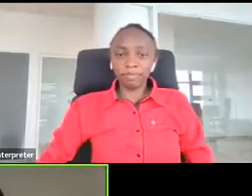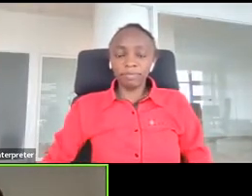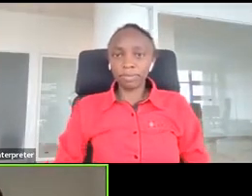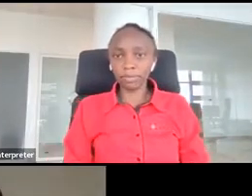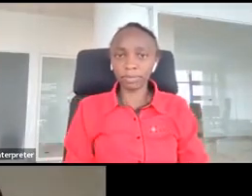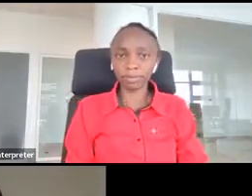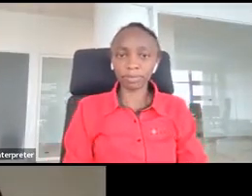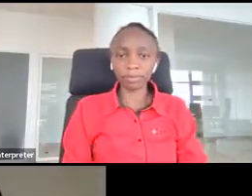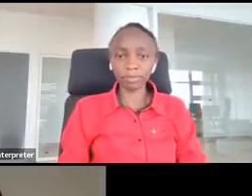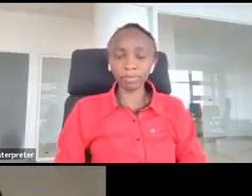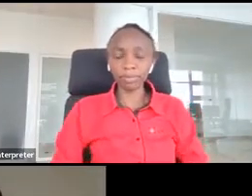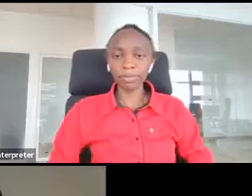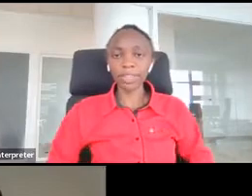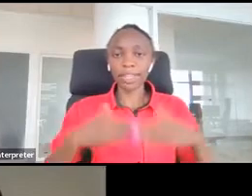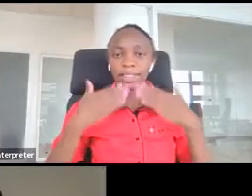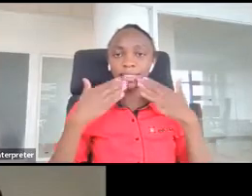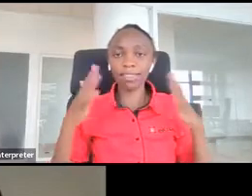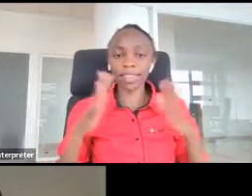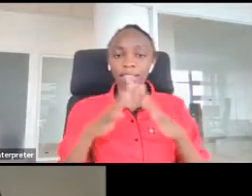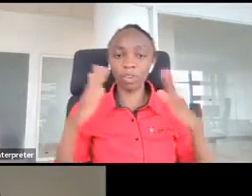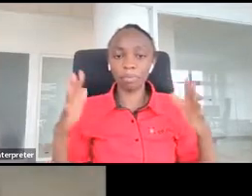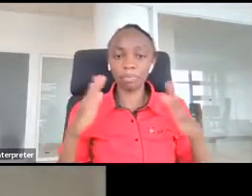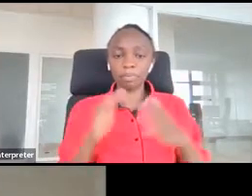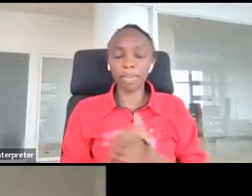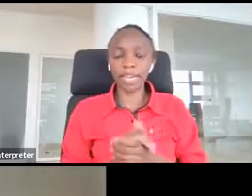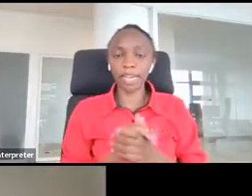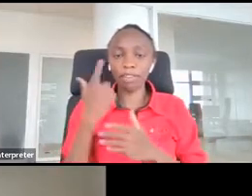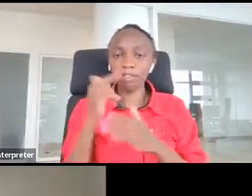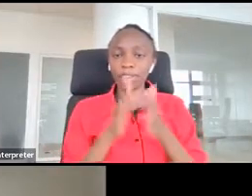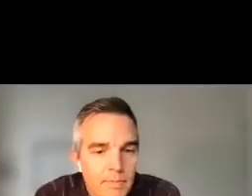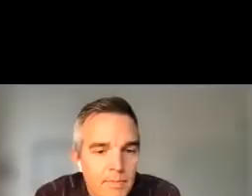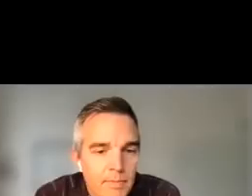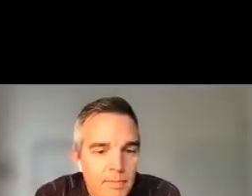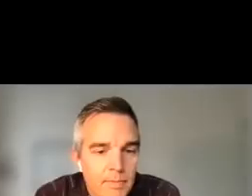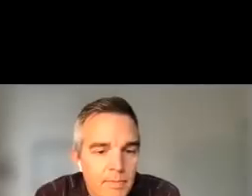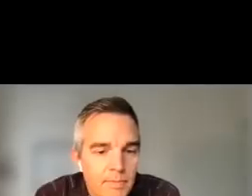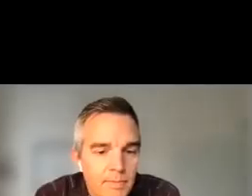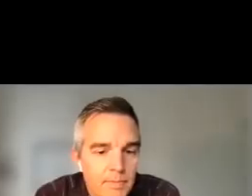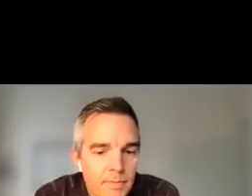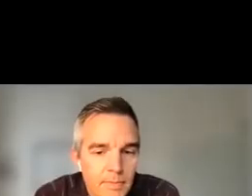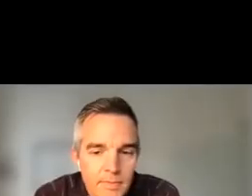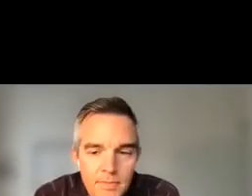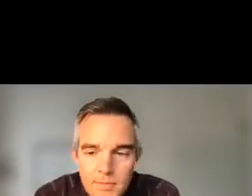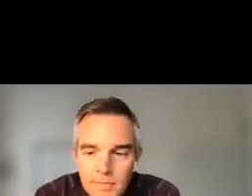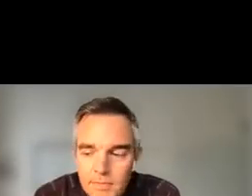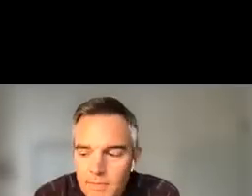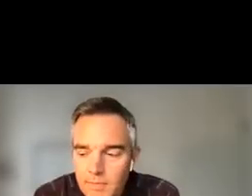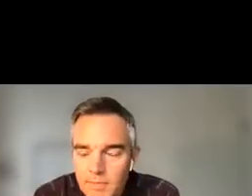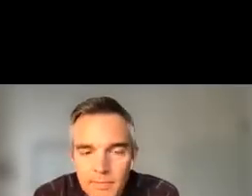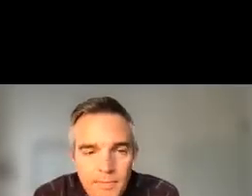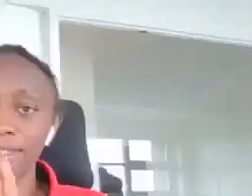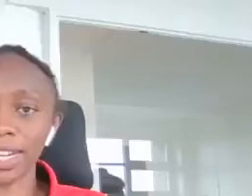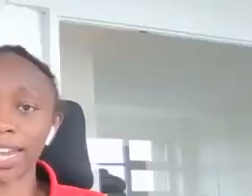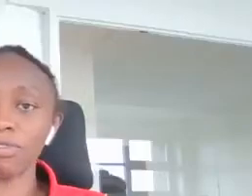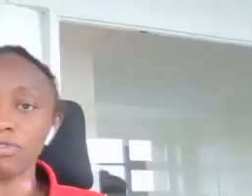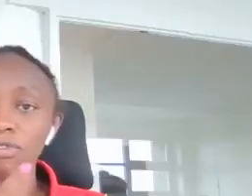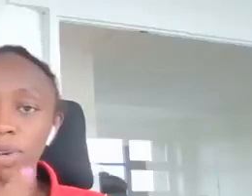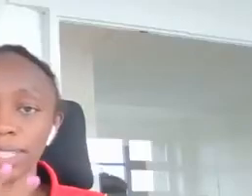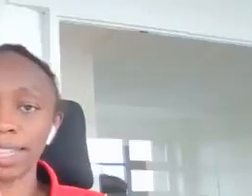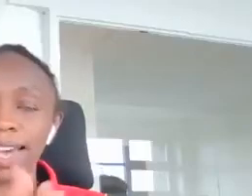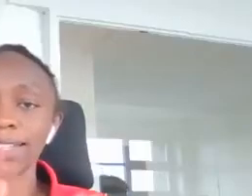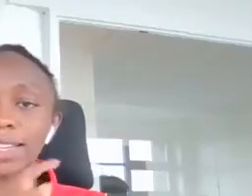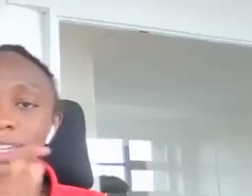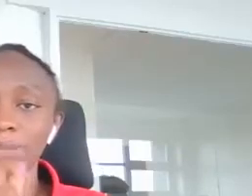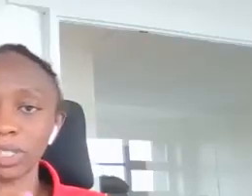Thank you, Ben, for that inspiring speech. And it's true, our African voices, especially the voices